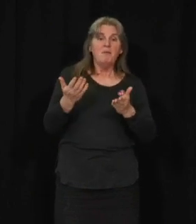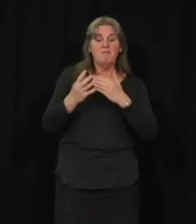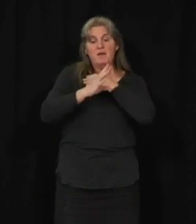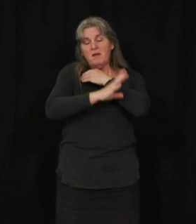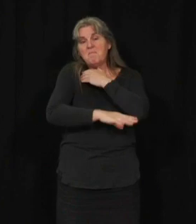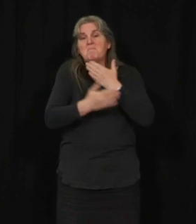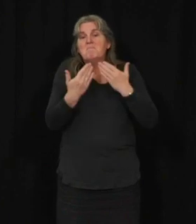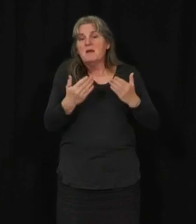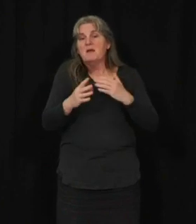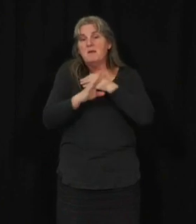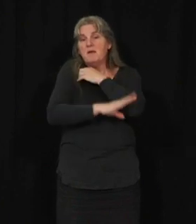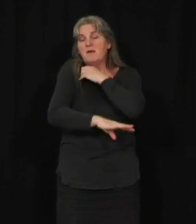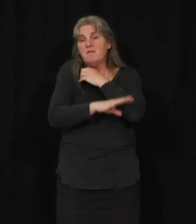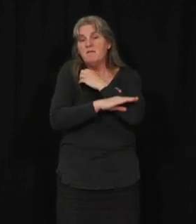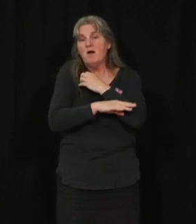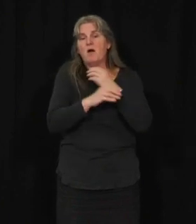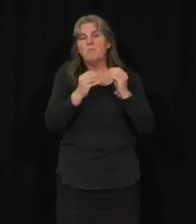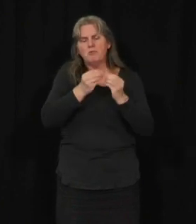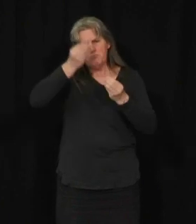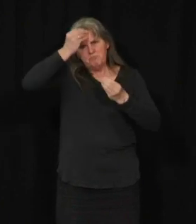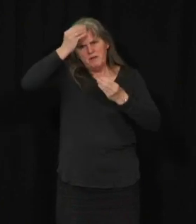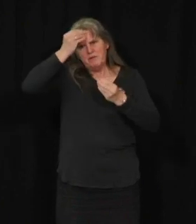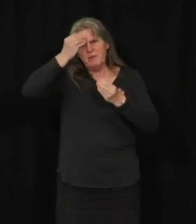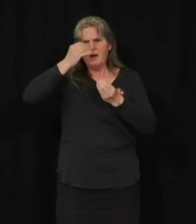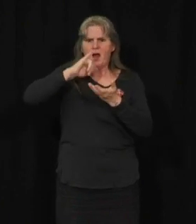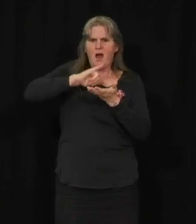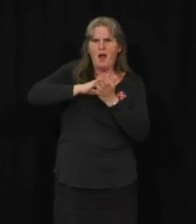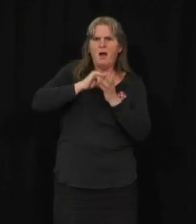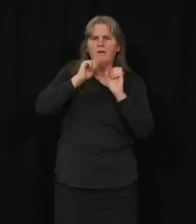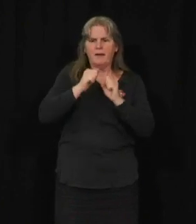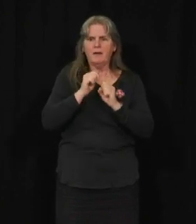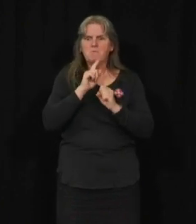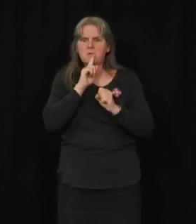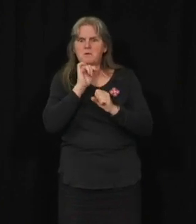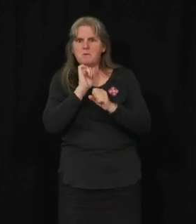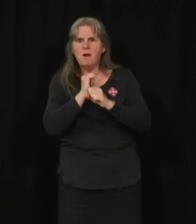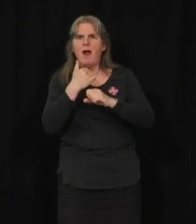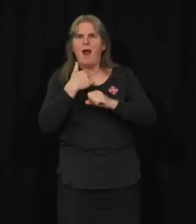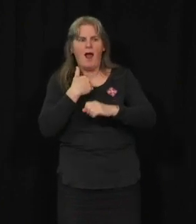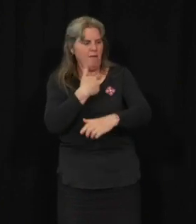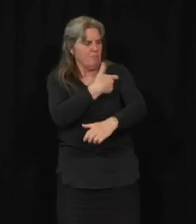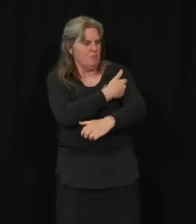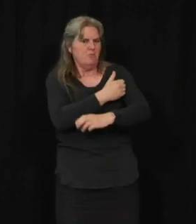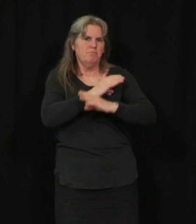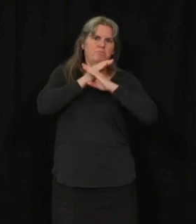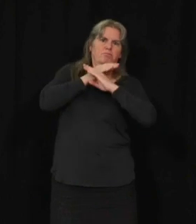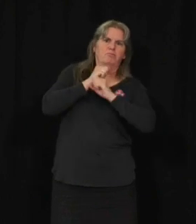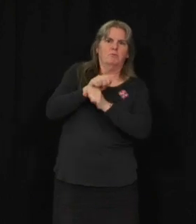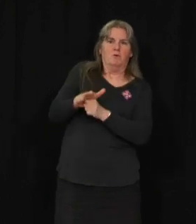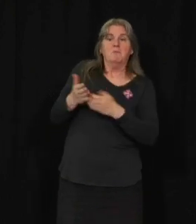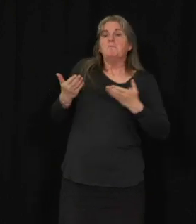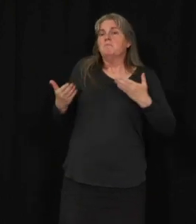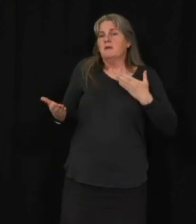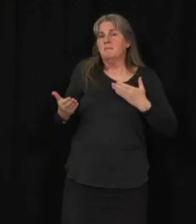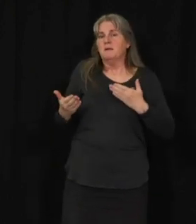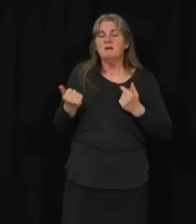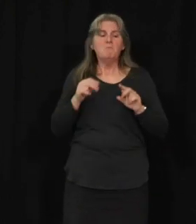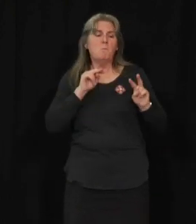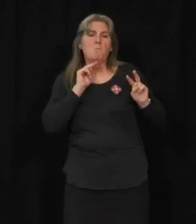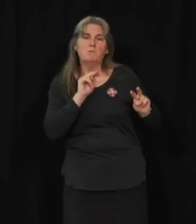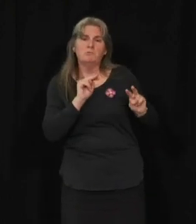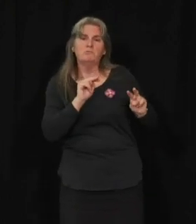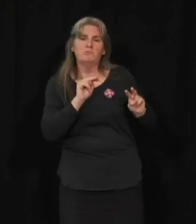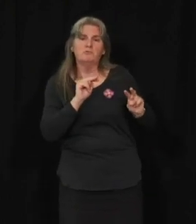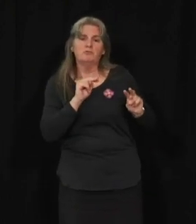we may have more knowledge about how close we are to a vaccine for COVID.